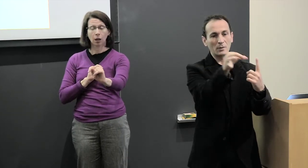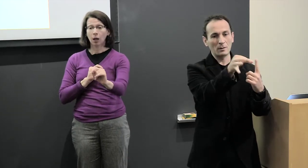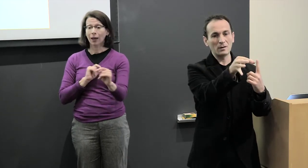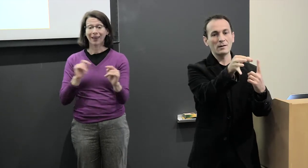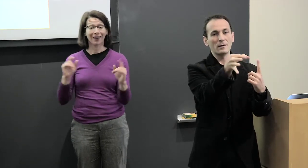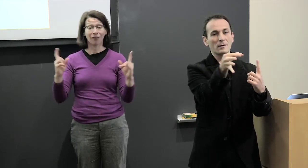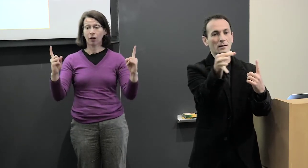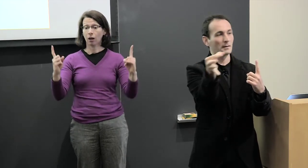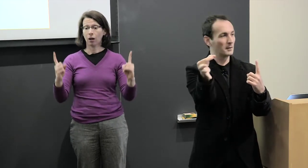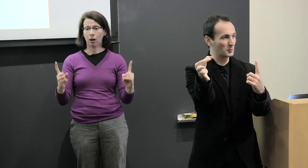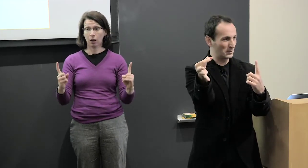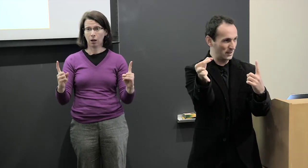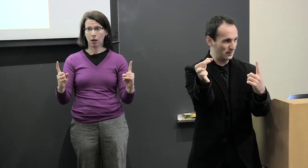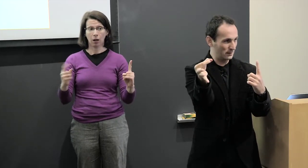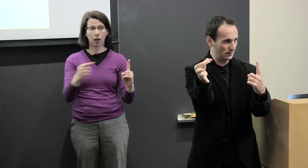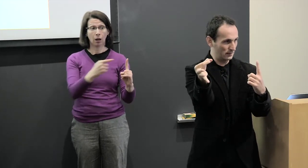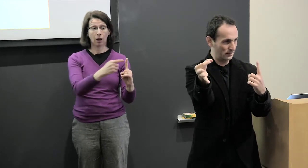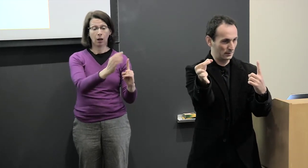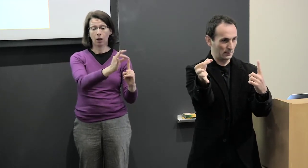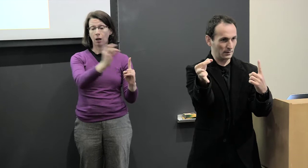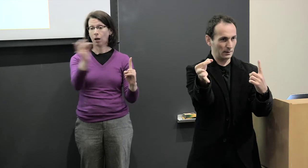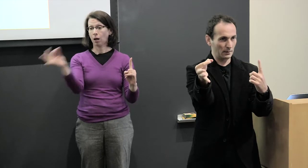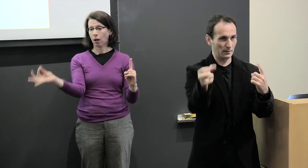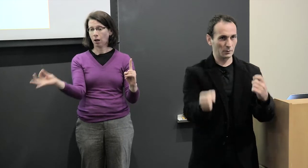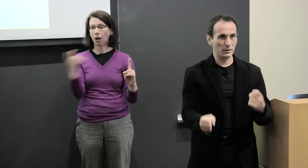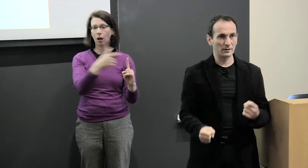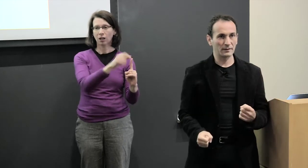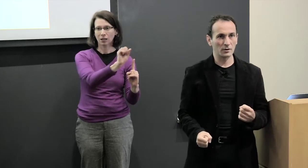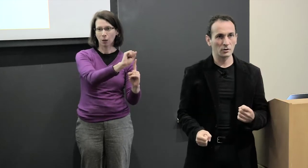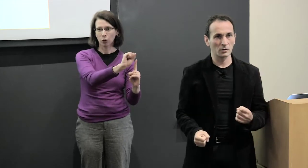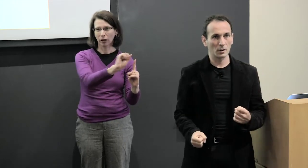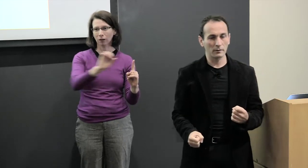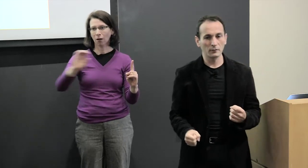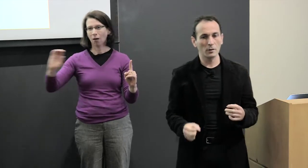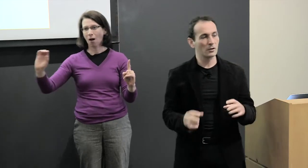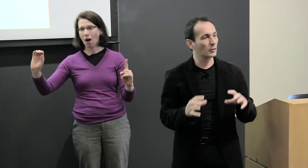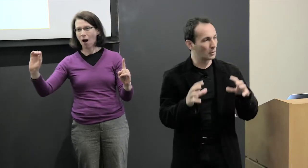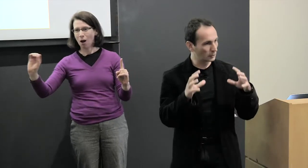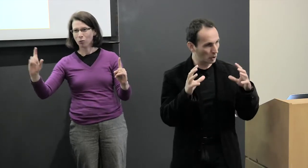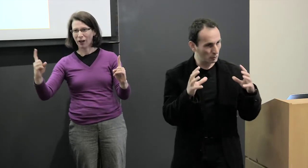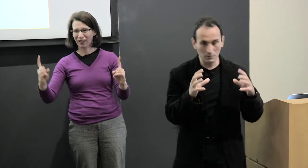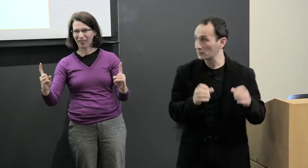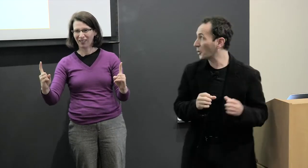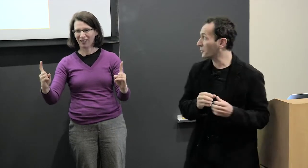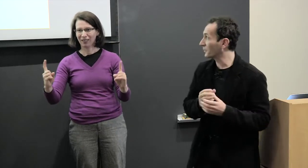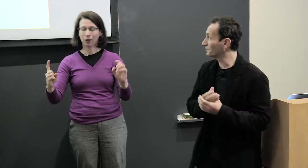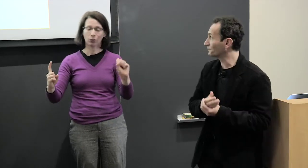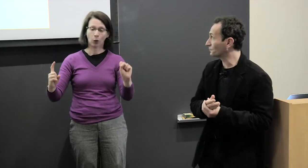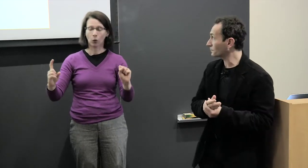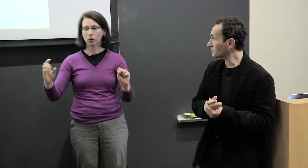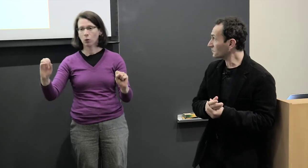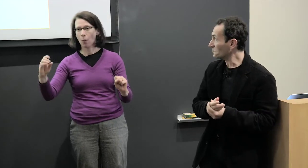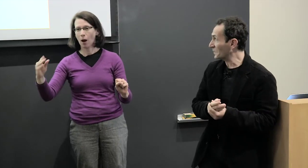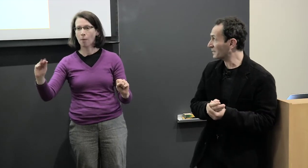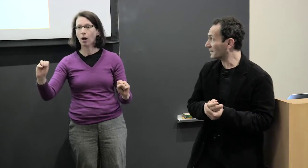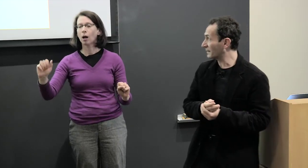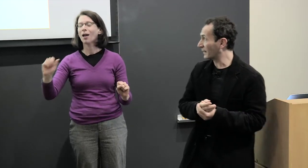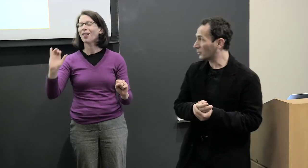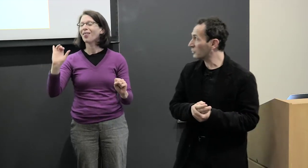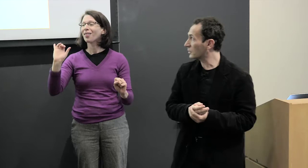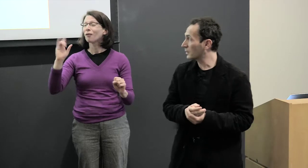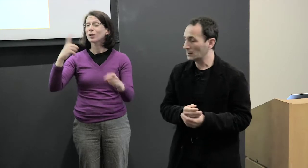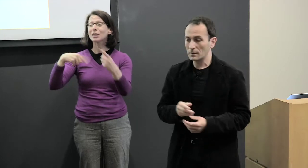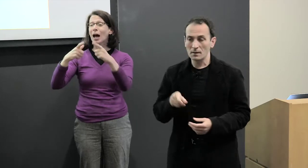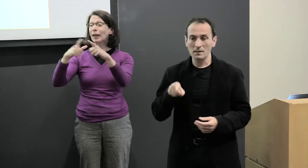object is Obama, this will be the realization of the verb. These are called agreement verbs in